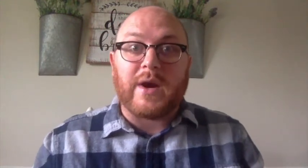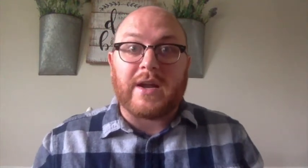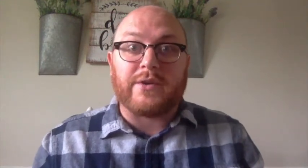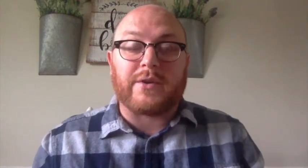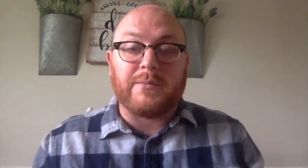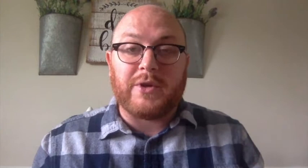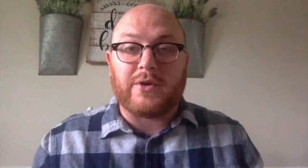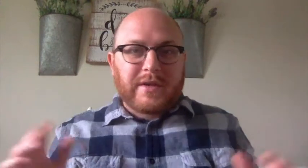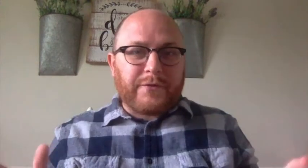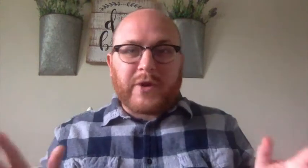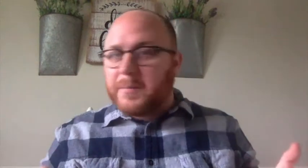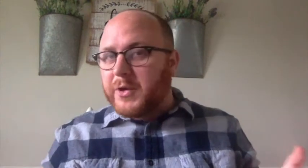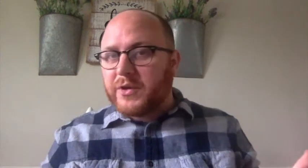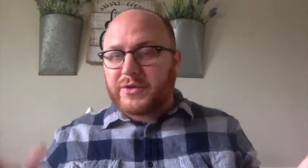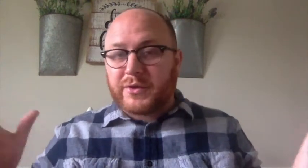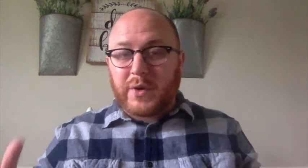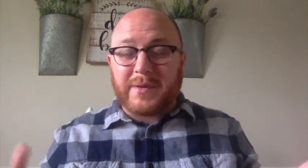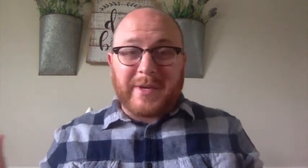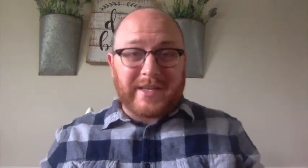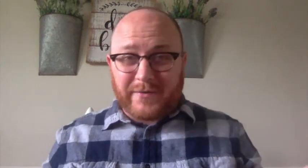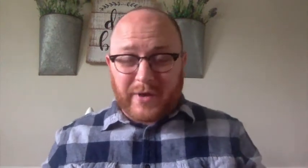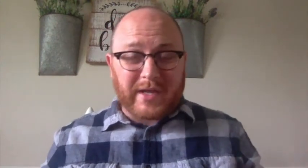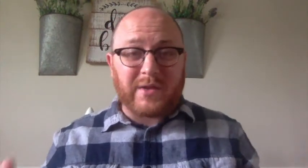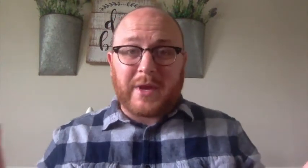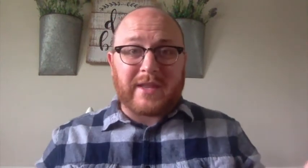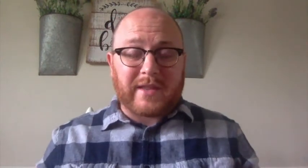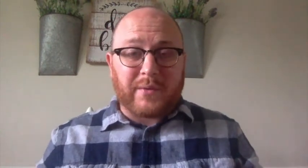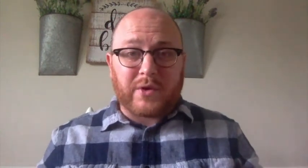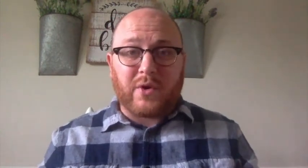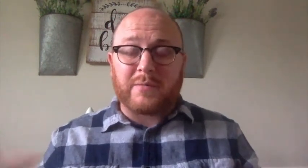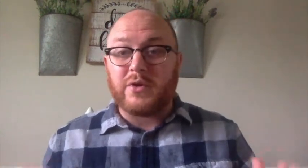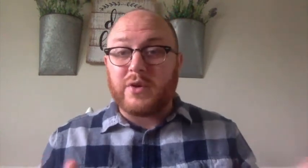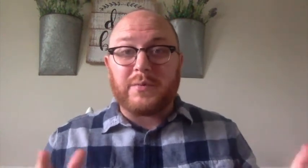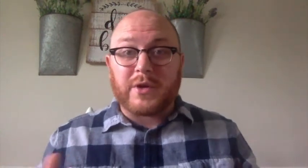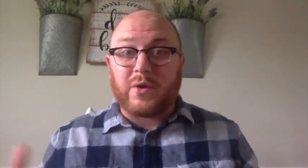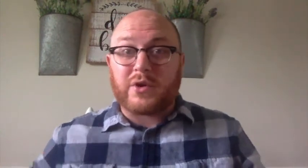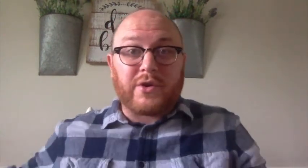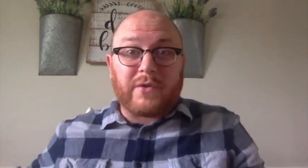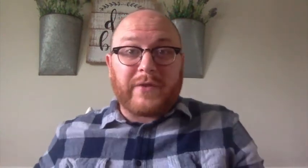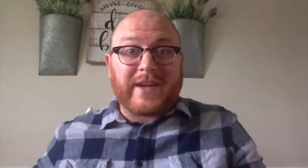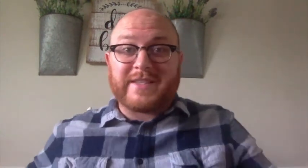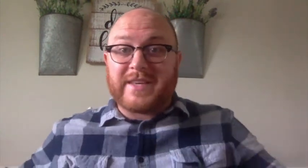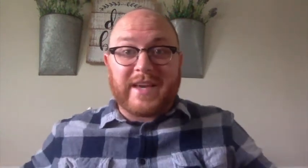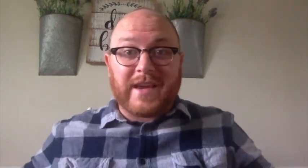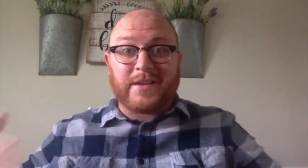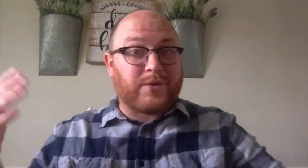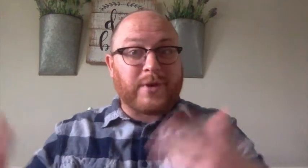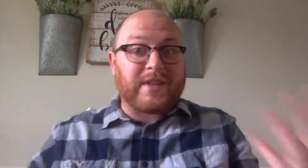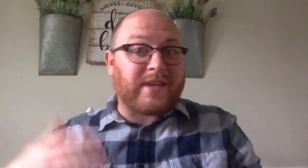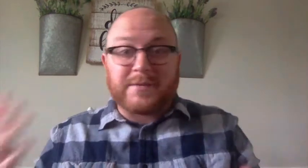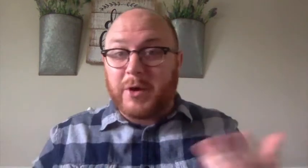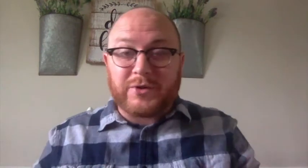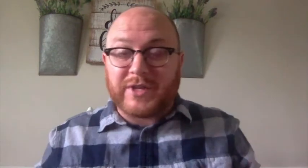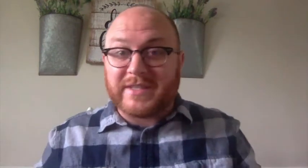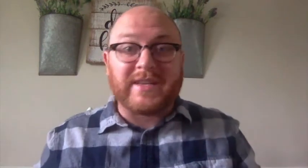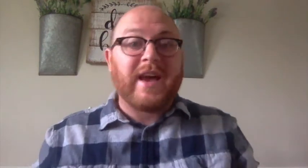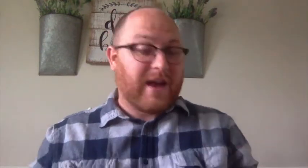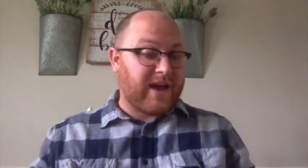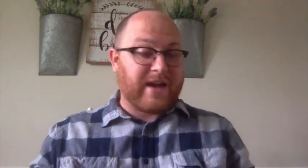your computer. Different computers are going to be different in the way that they record, but you can record your face singing and doing these motions on